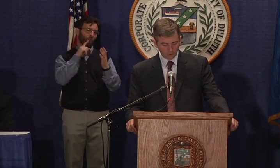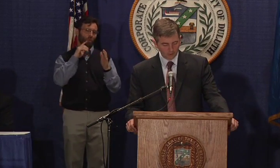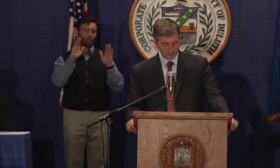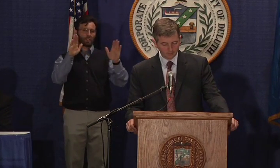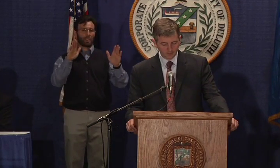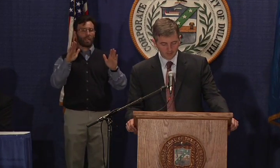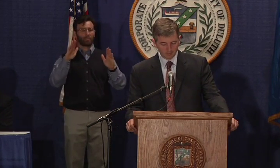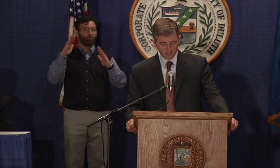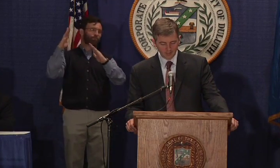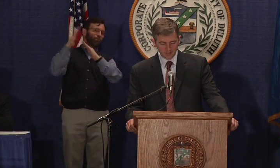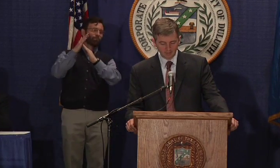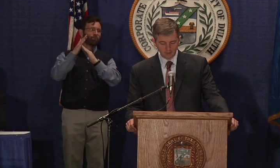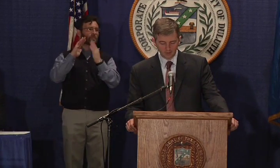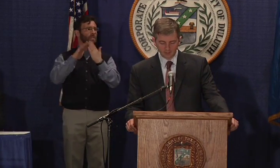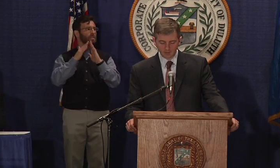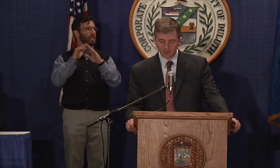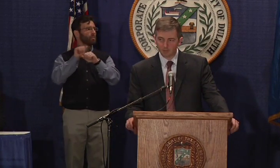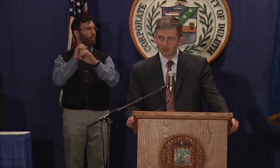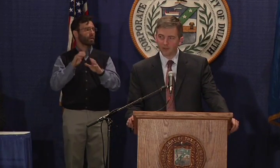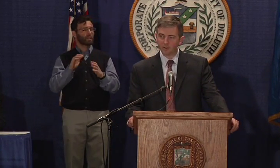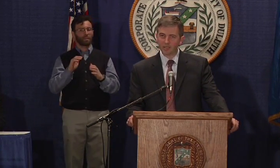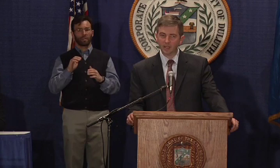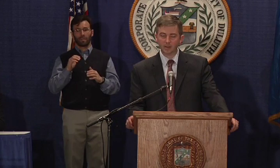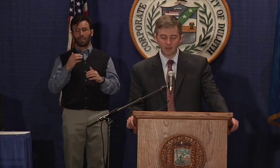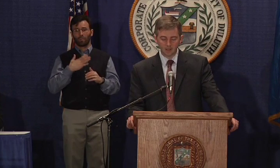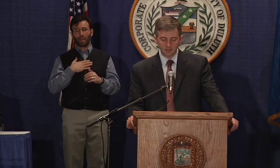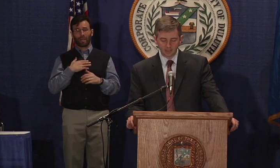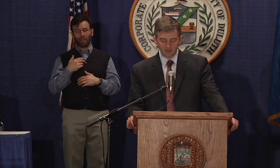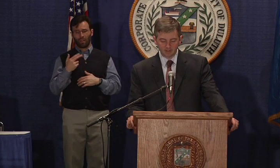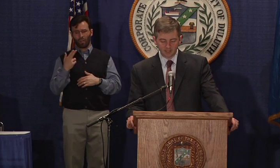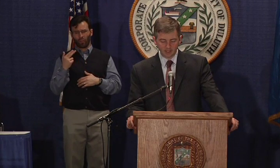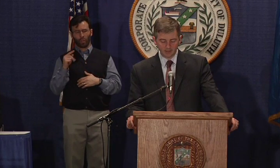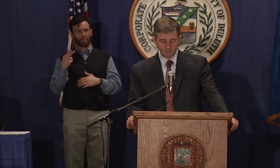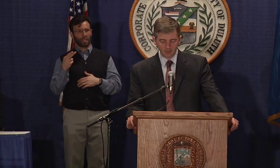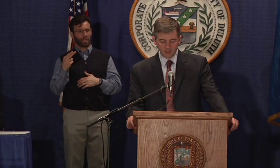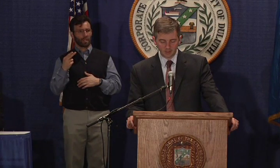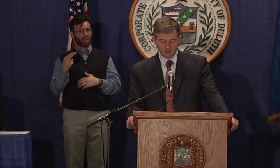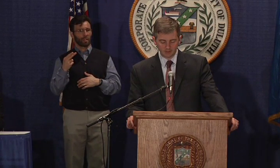city employee within the city of Duluth. This is my 13th